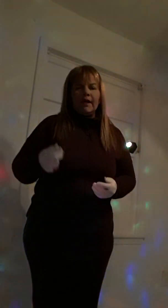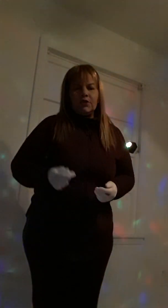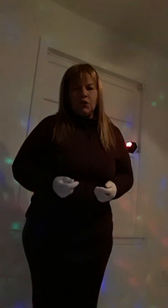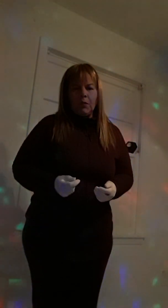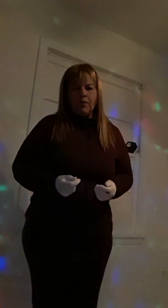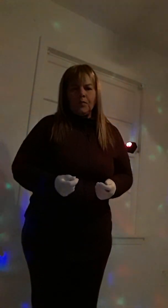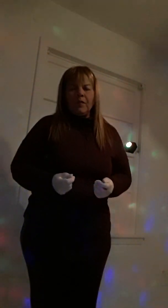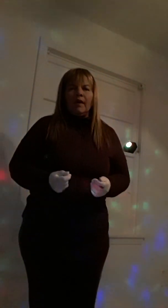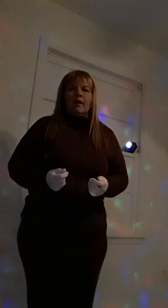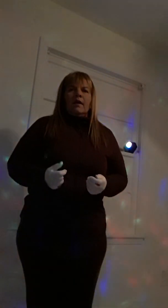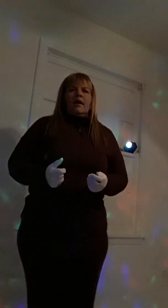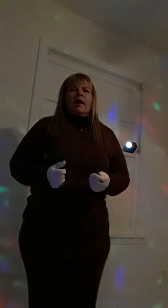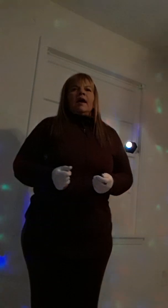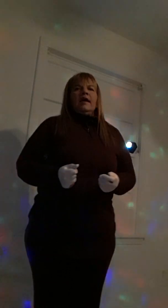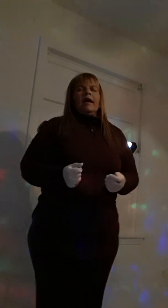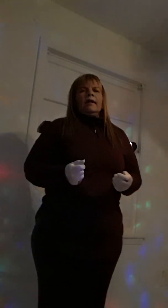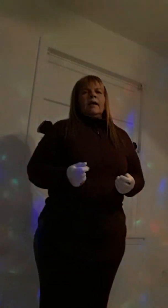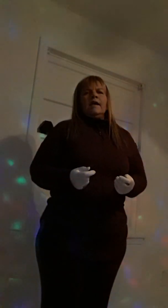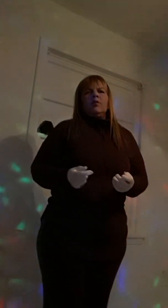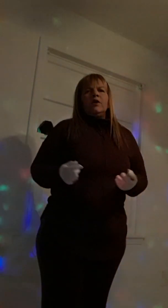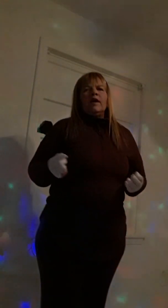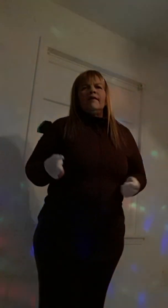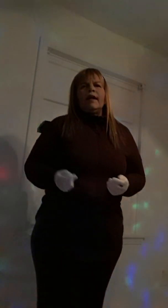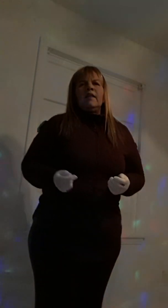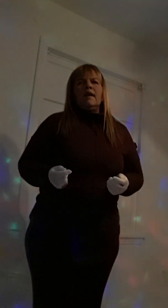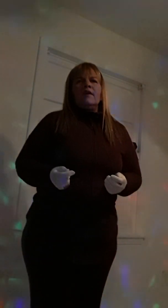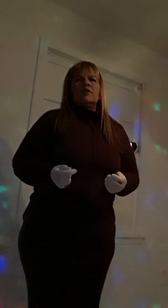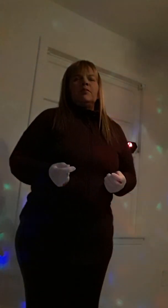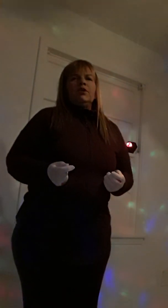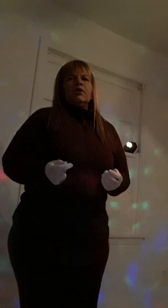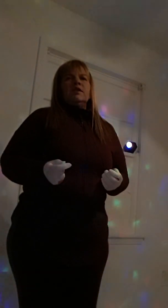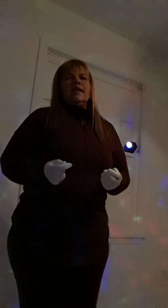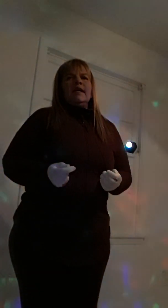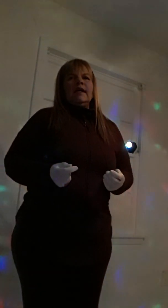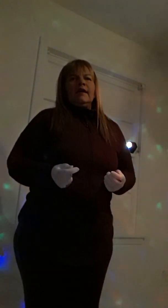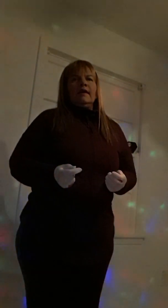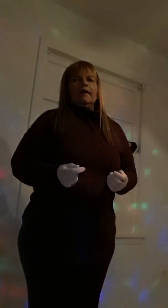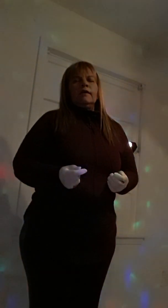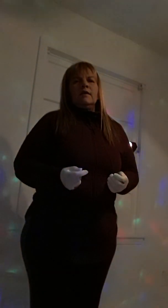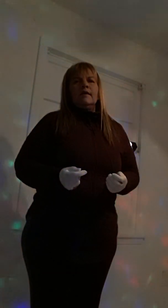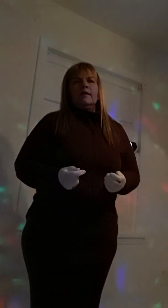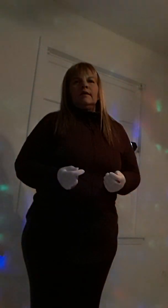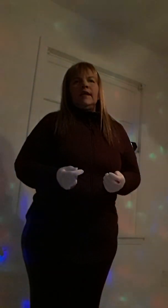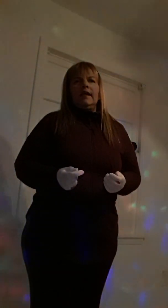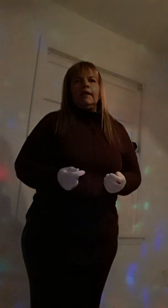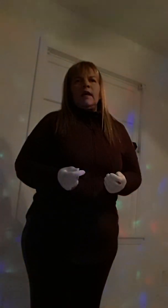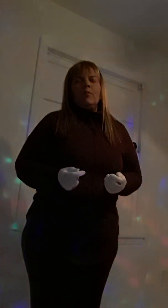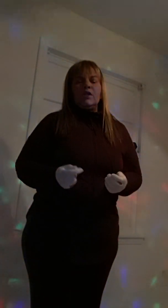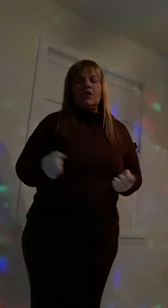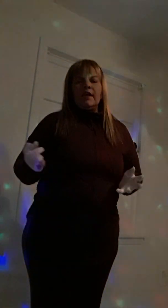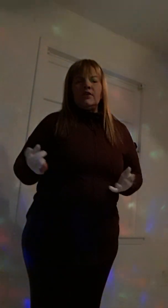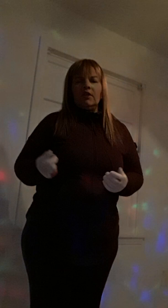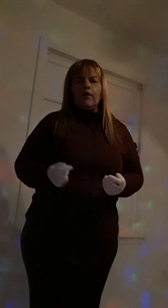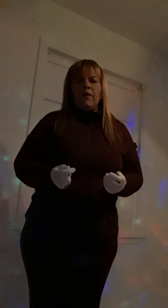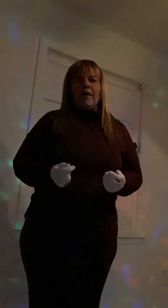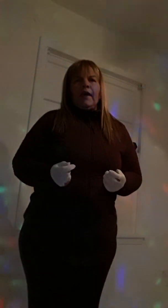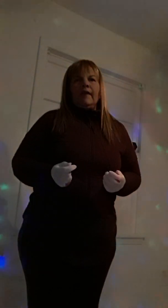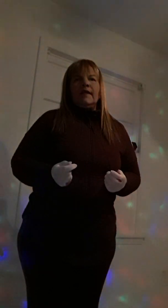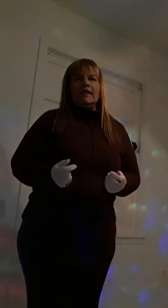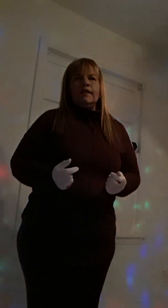you. And we don't have nothing else but just the appreciation. And this year